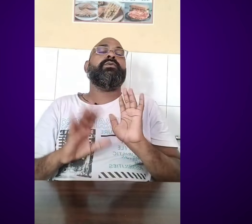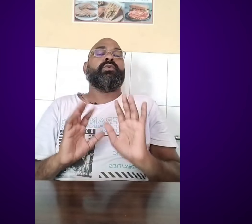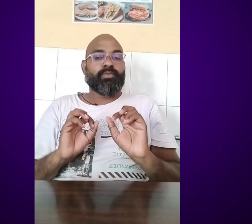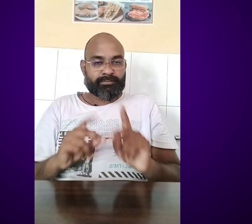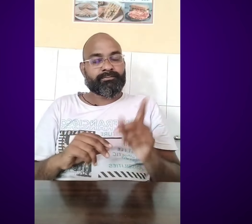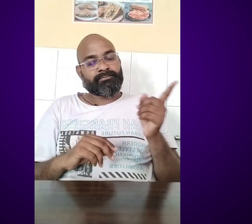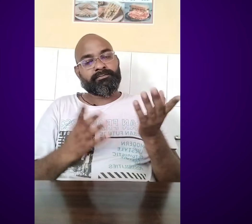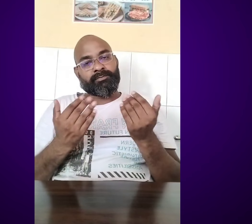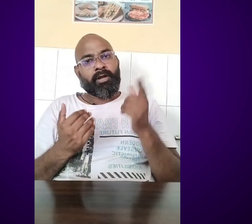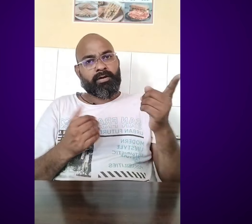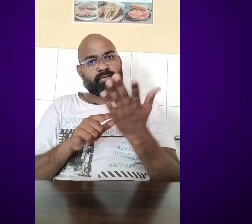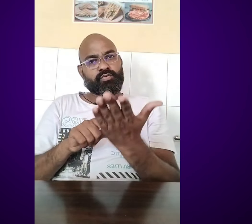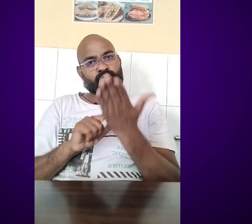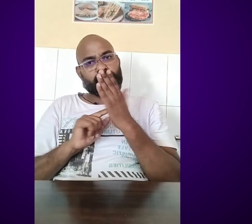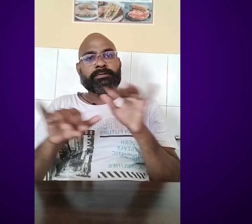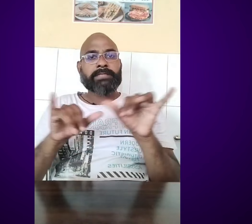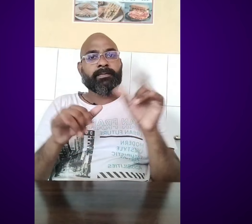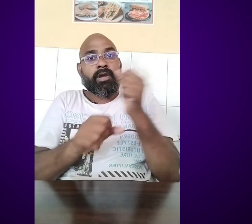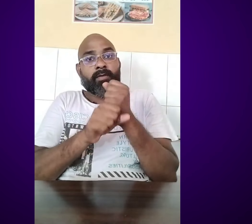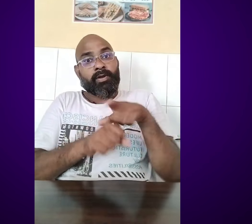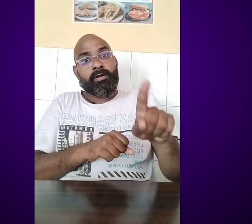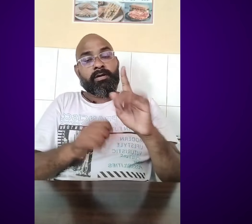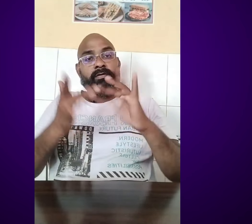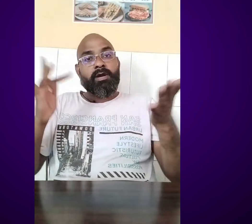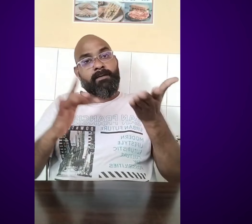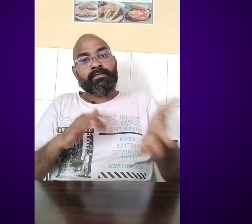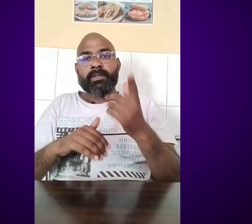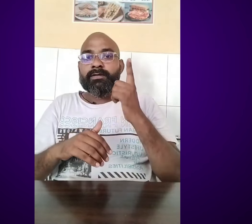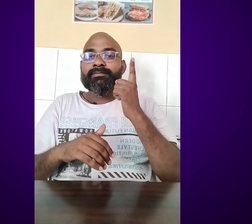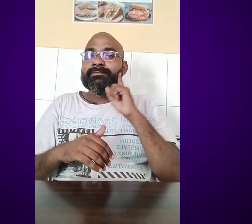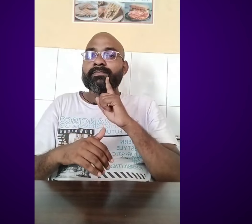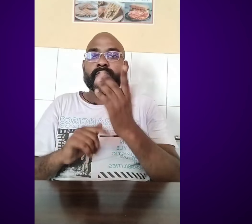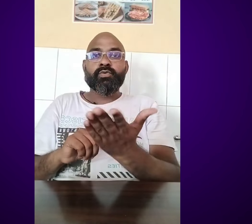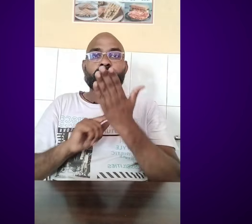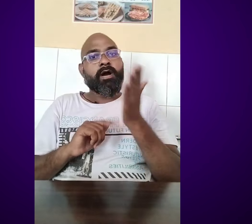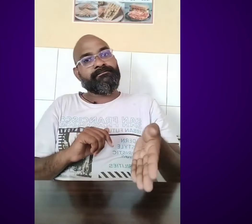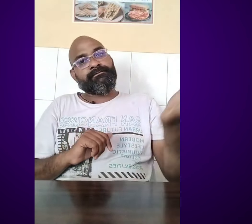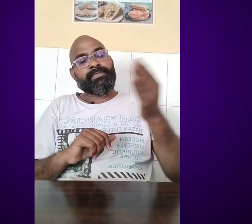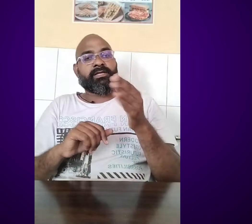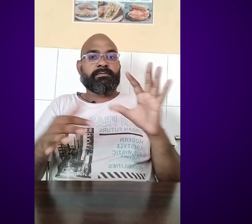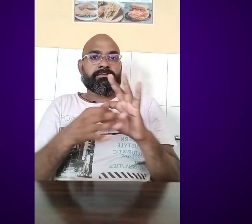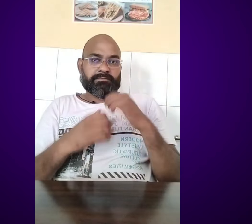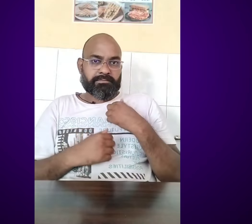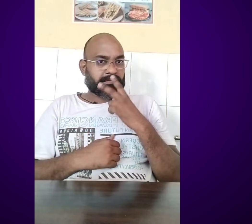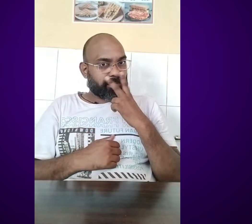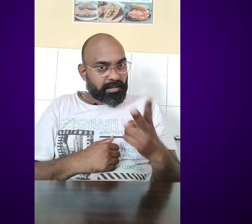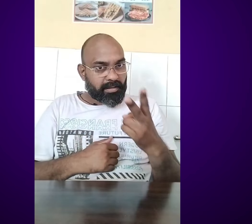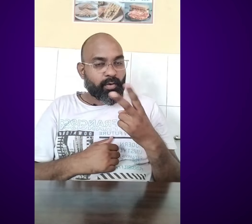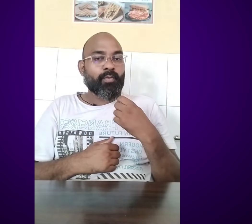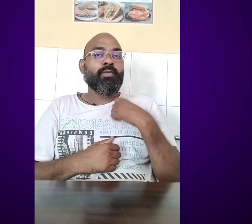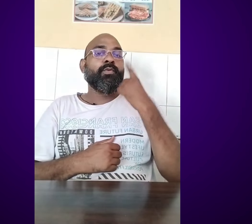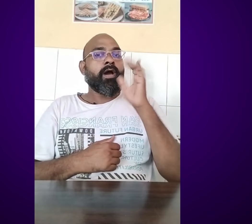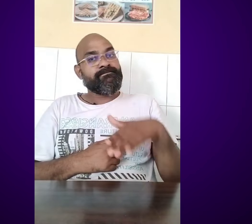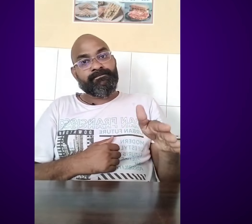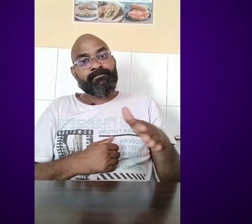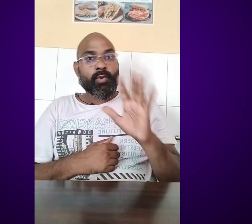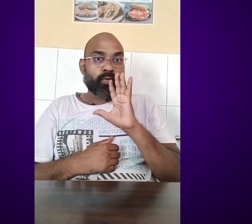and Development Corporation, NDFDC, offers loans at concessional interest rates for starting businesses or